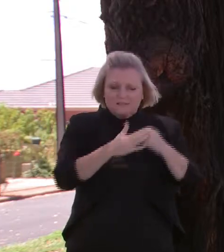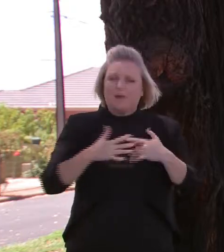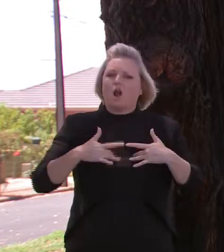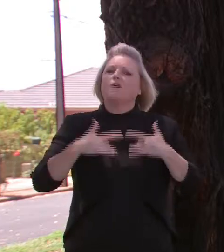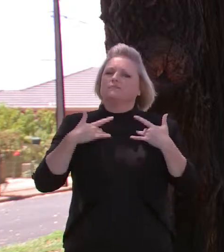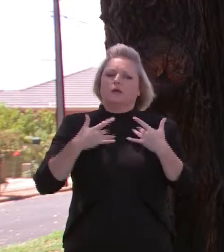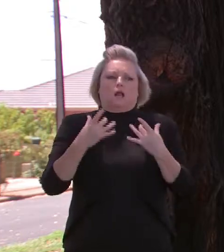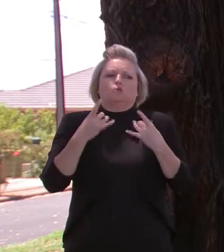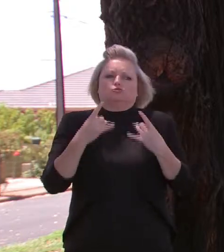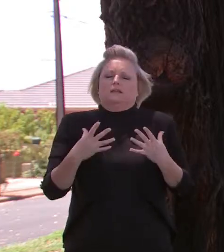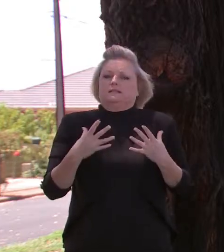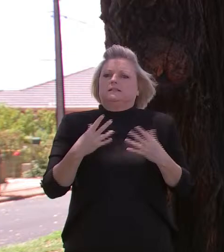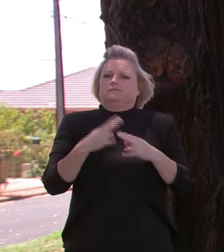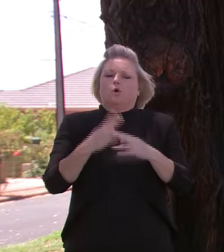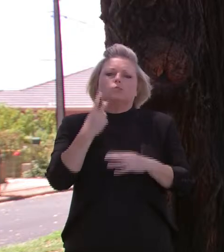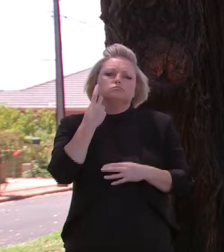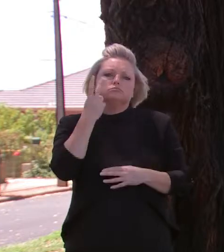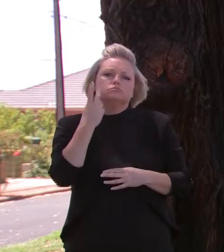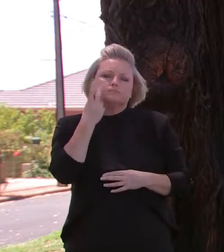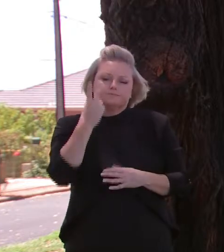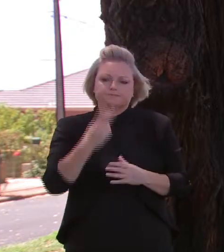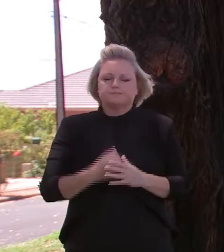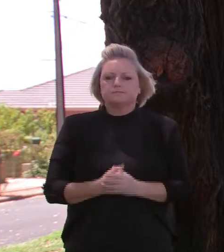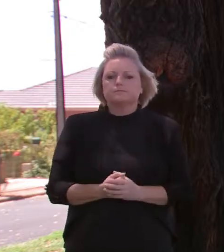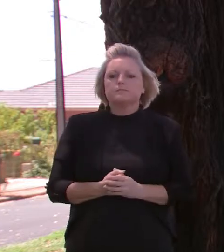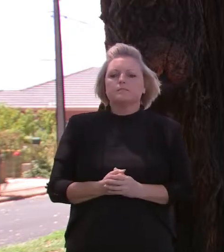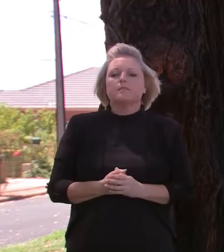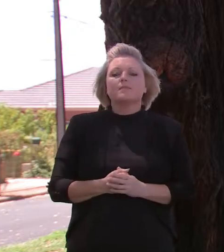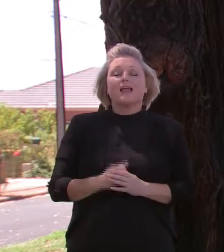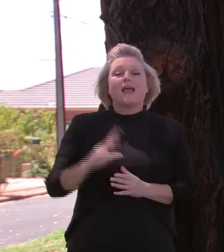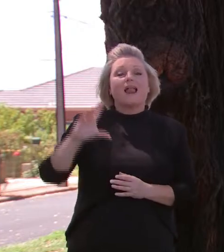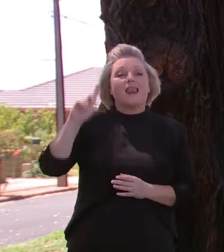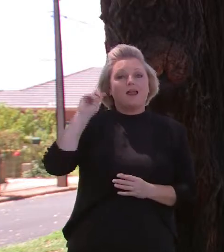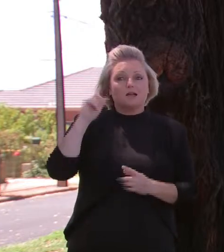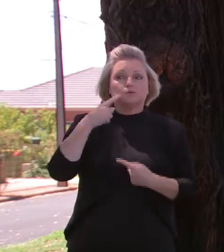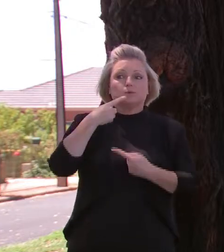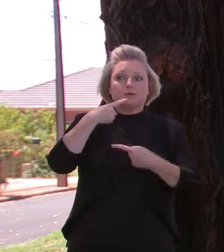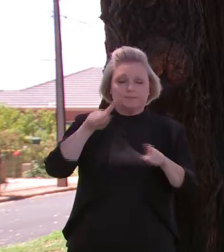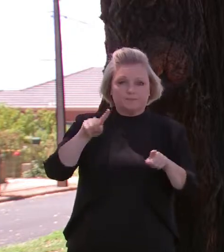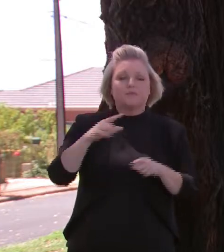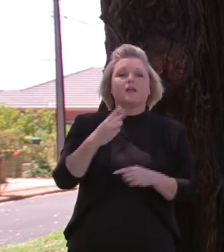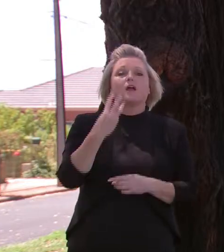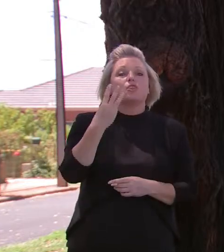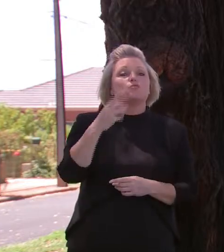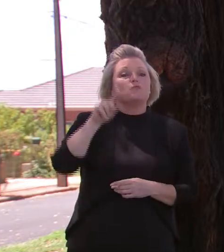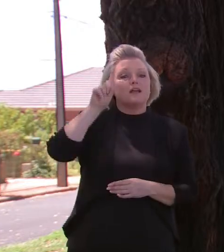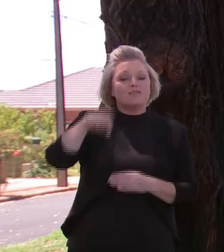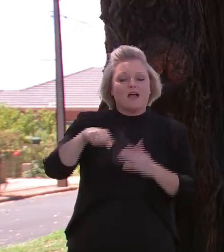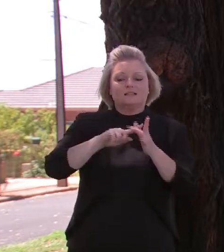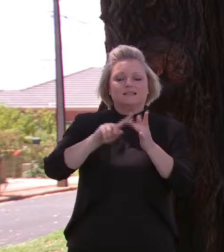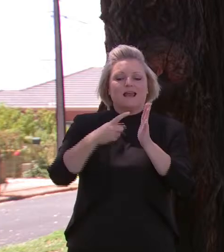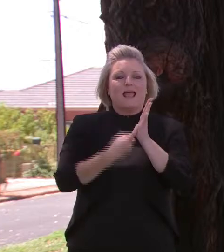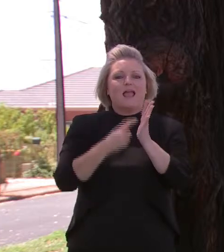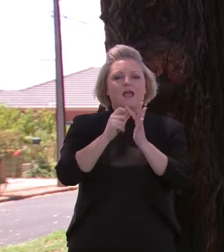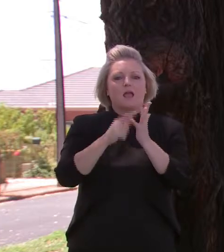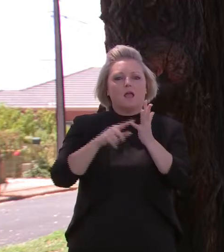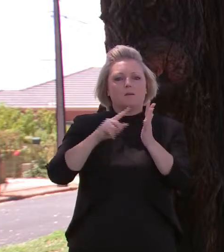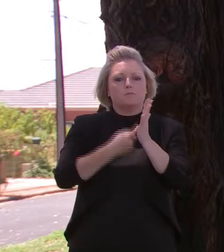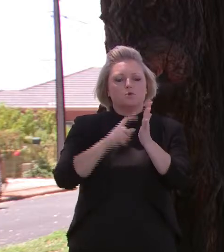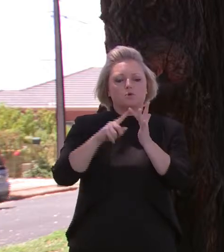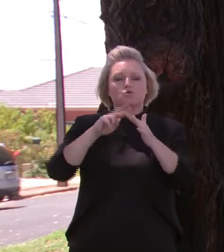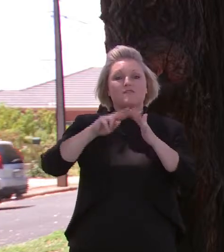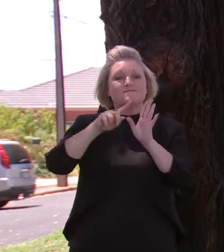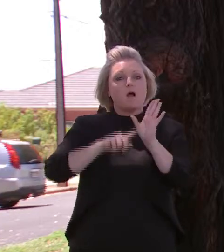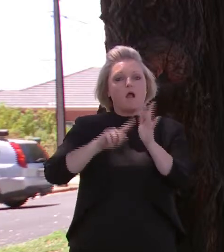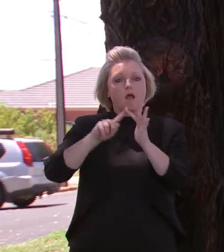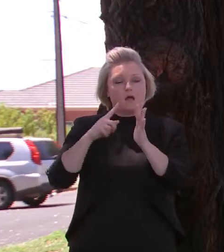beginning of school. But indeed, we have procured, as was reported last week, an extra 3,000 air purifiers, taking our total to 4,000, so